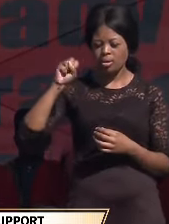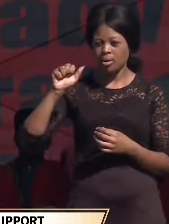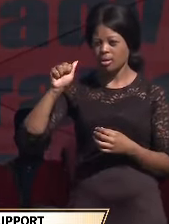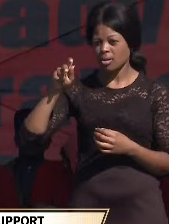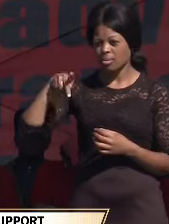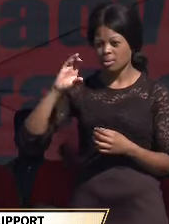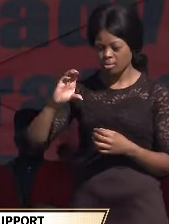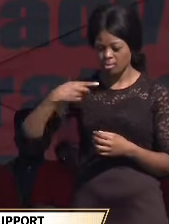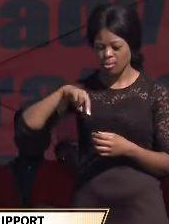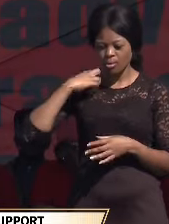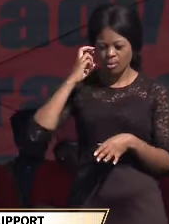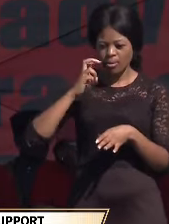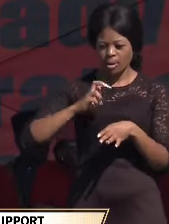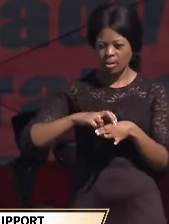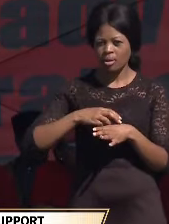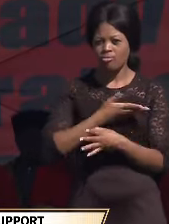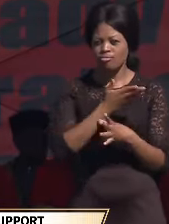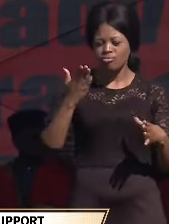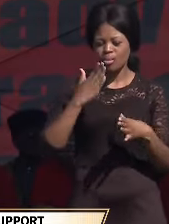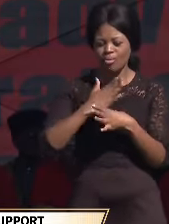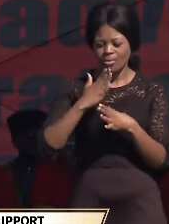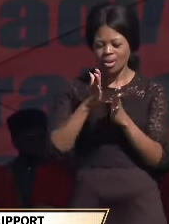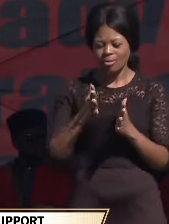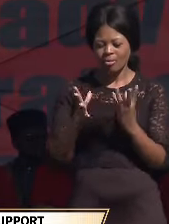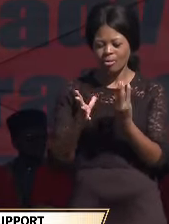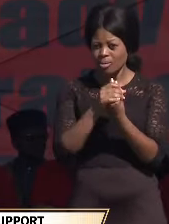need broad working class unity.